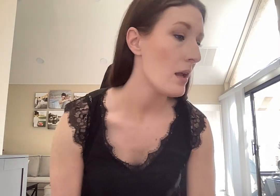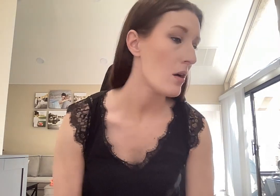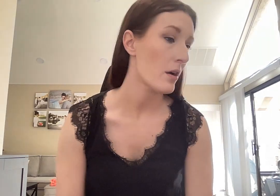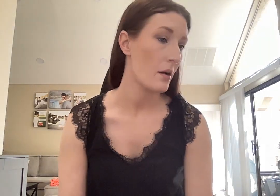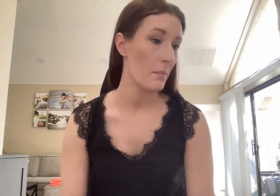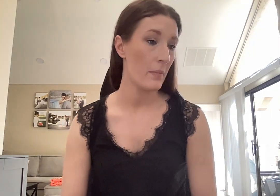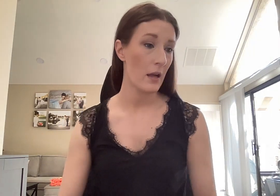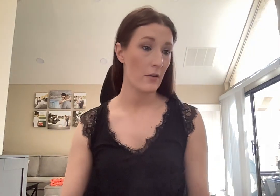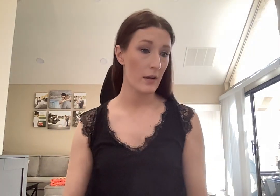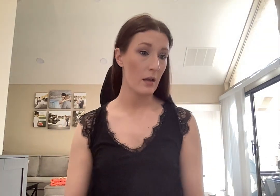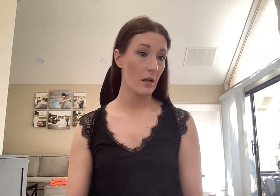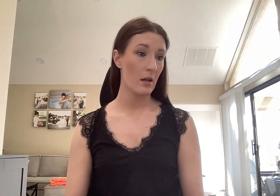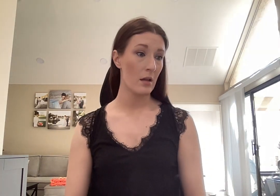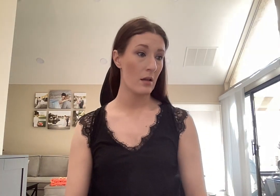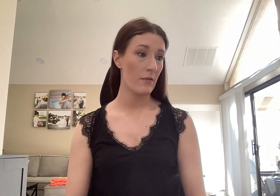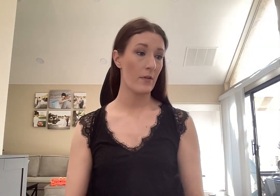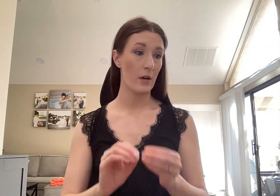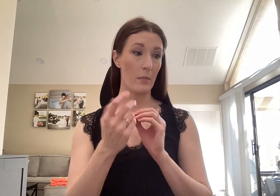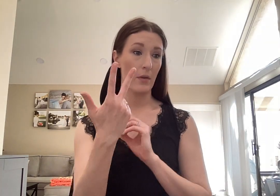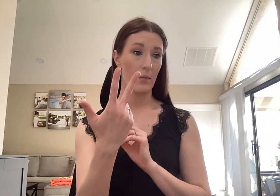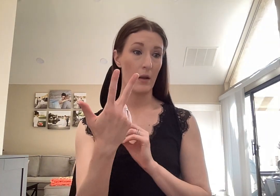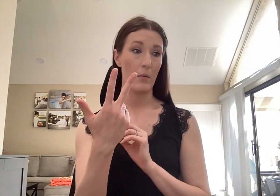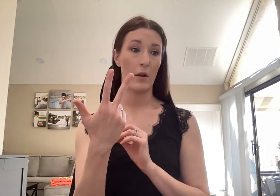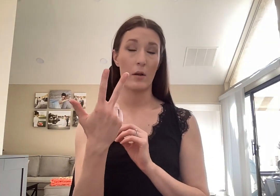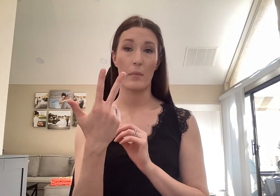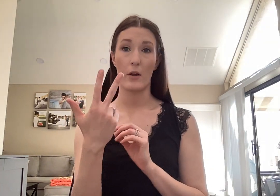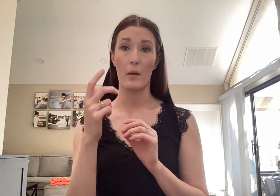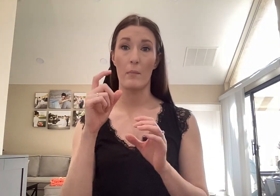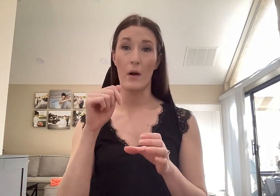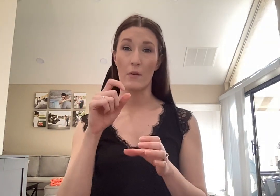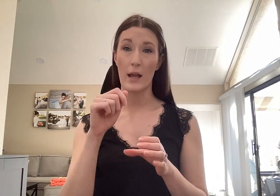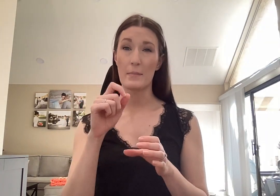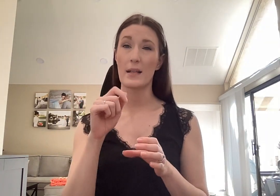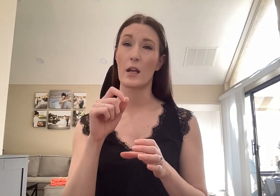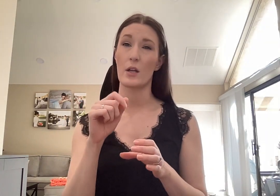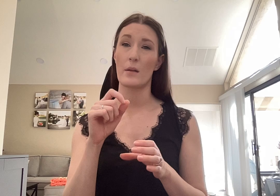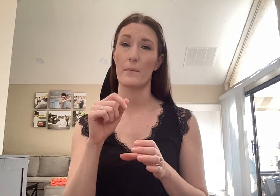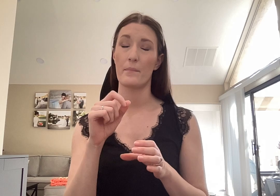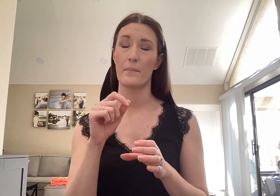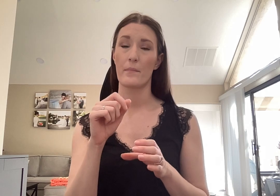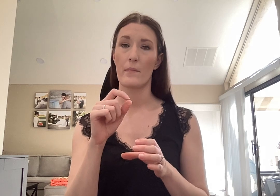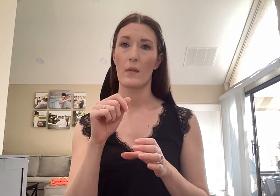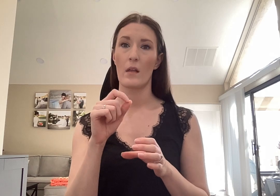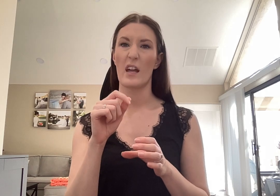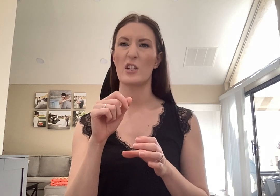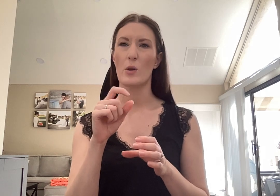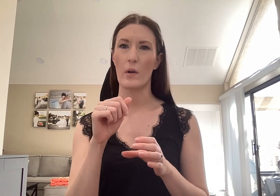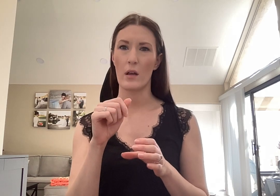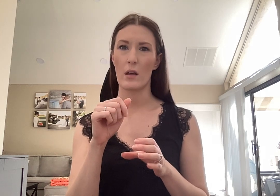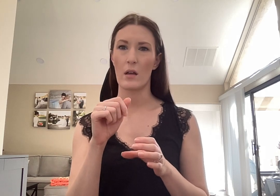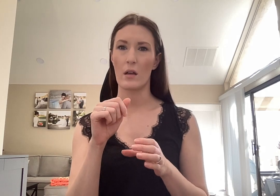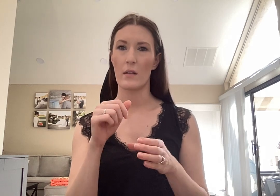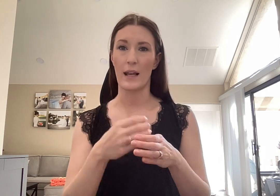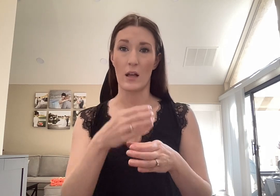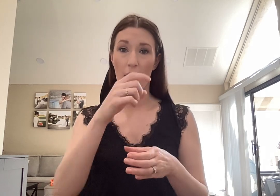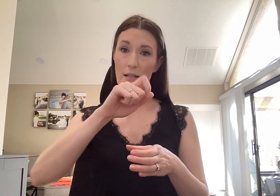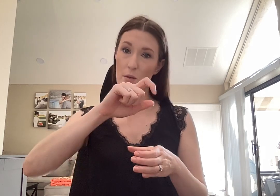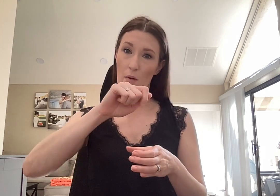are comparing, for number 3, we are comparing bottle caps like a soda, like a glass soda